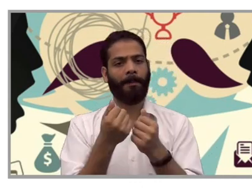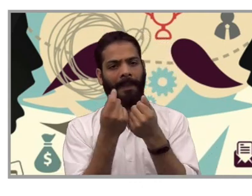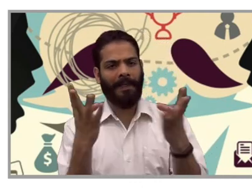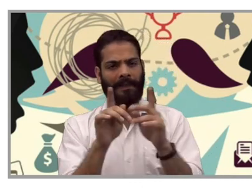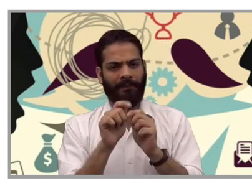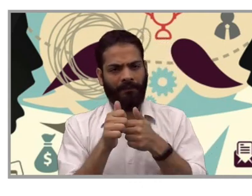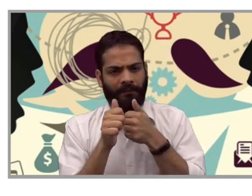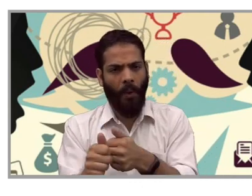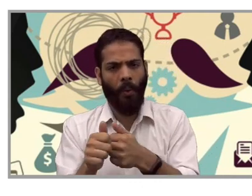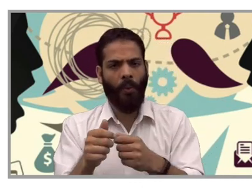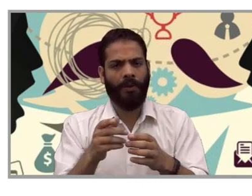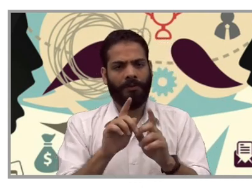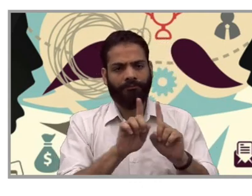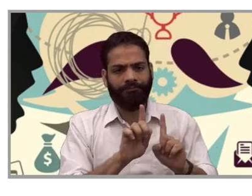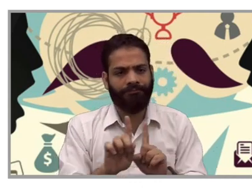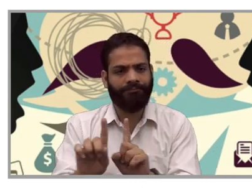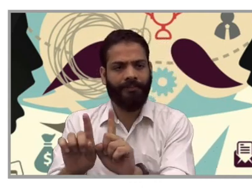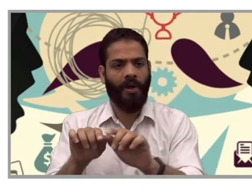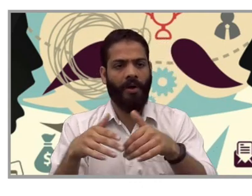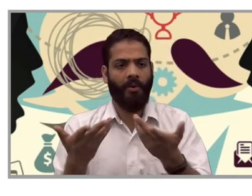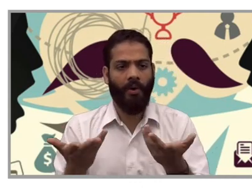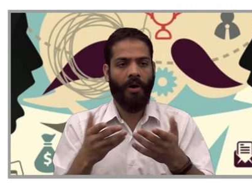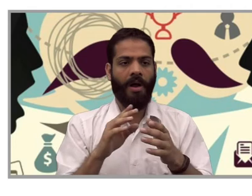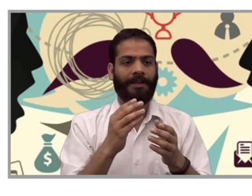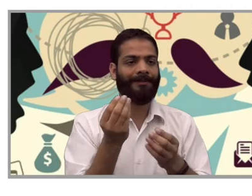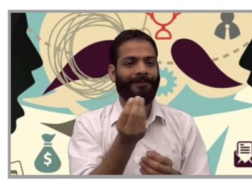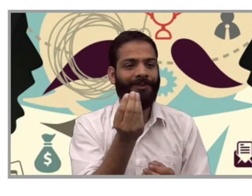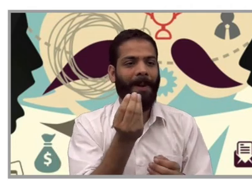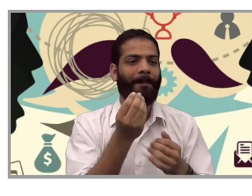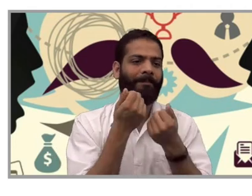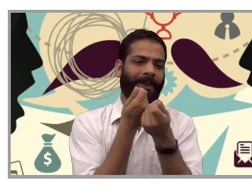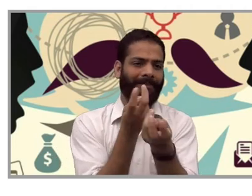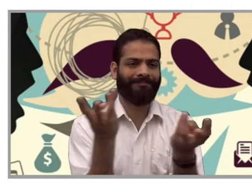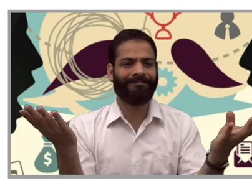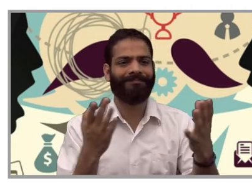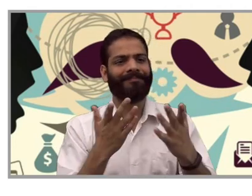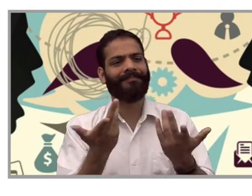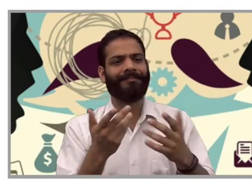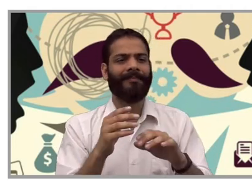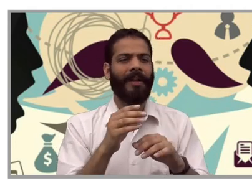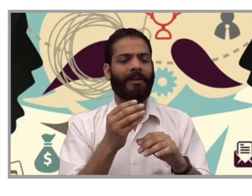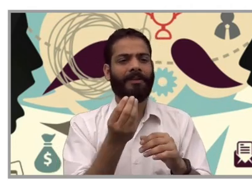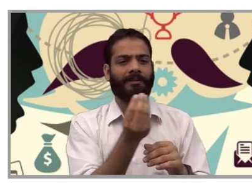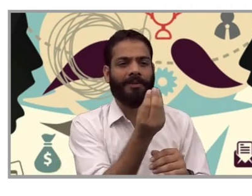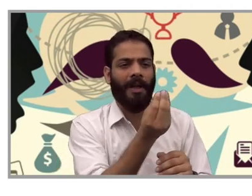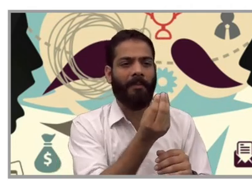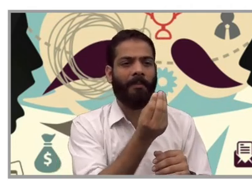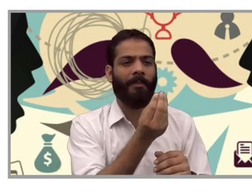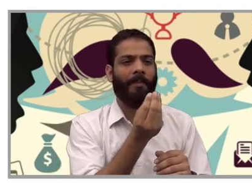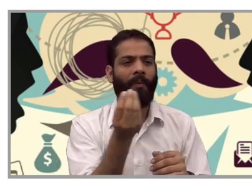The signs such as some and few are articulated with the same manual parameters